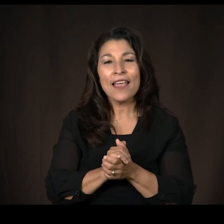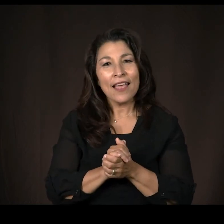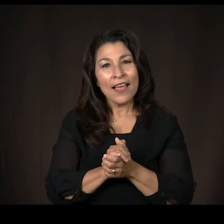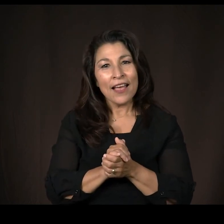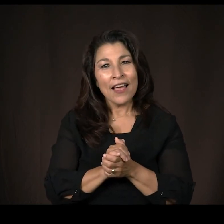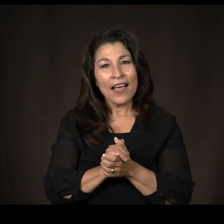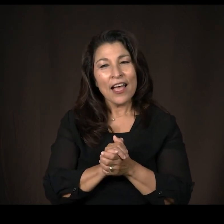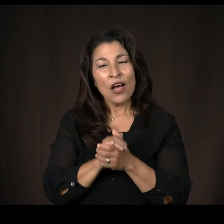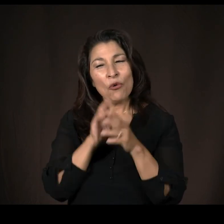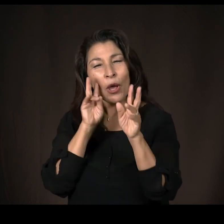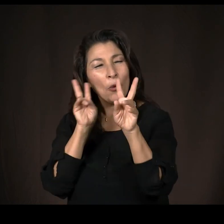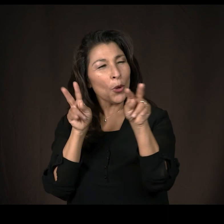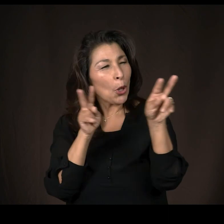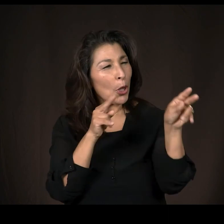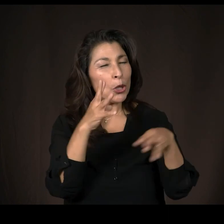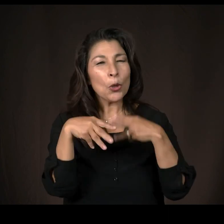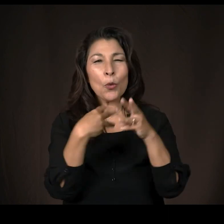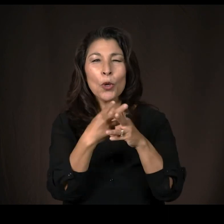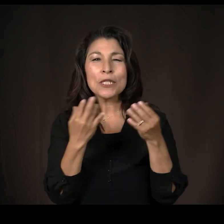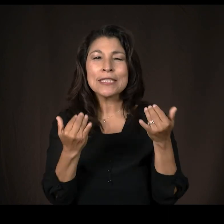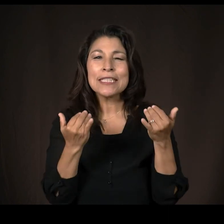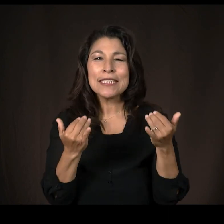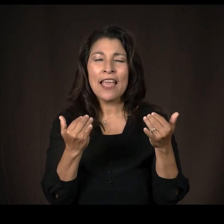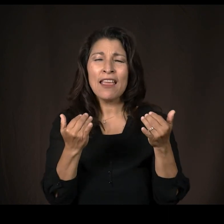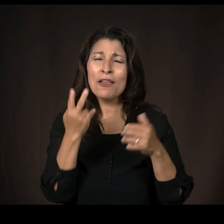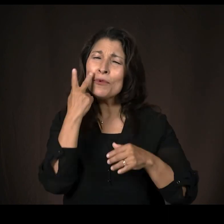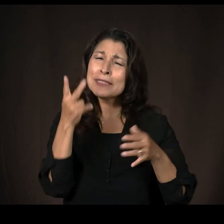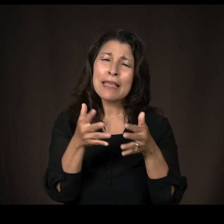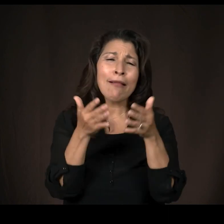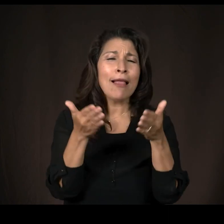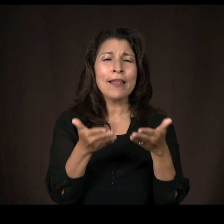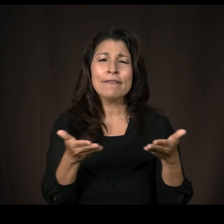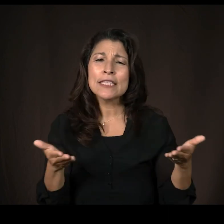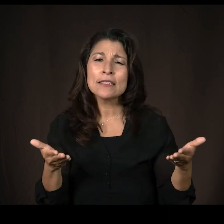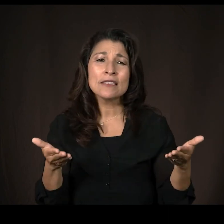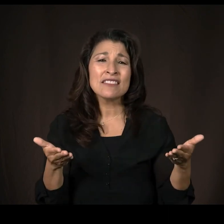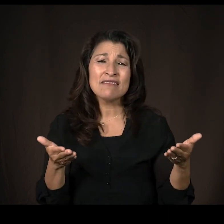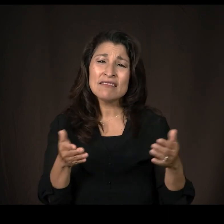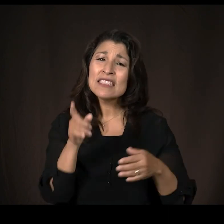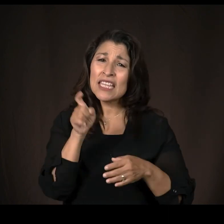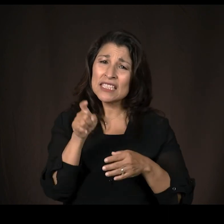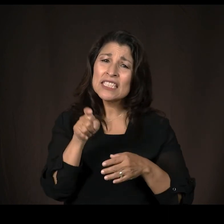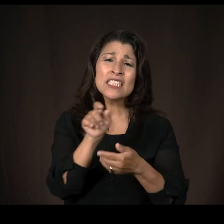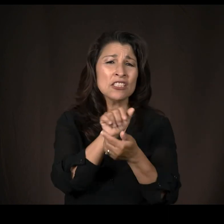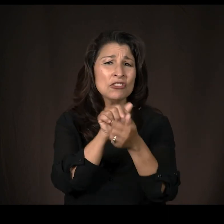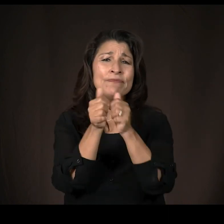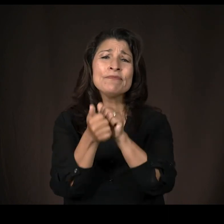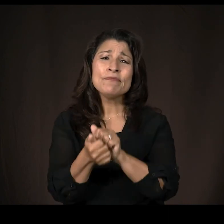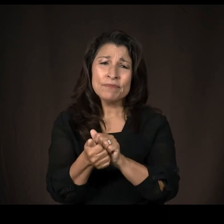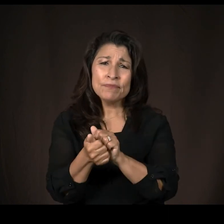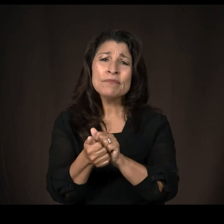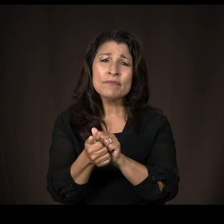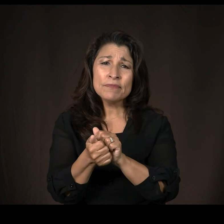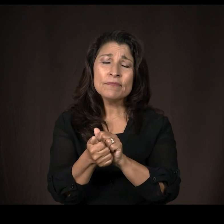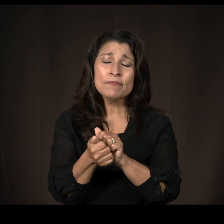when we look around at our world today, we see a lot of things that need to be changed.